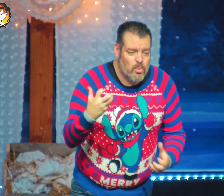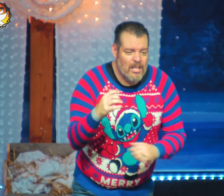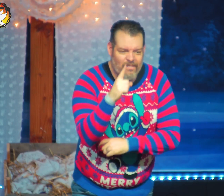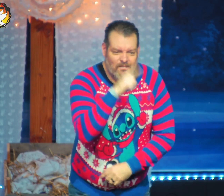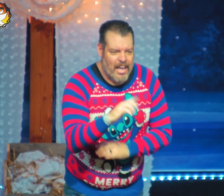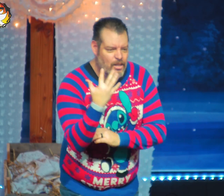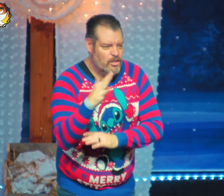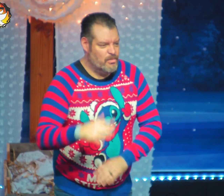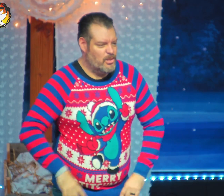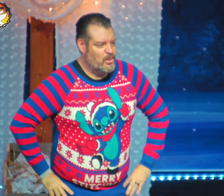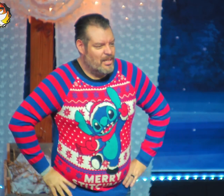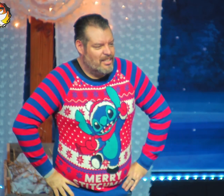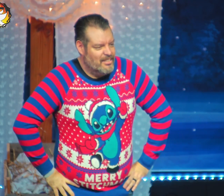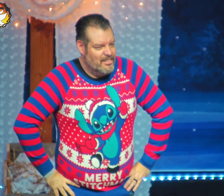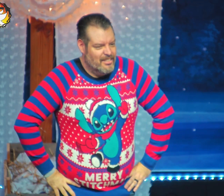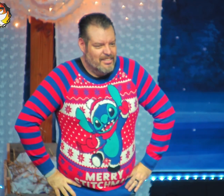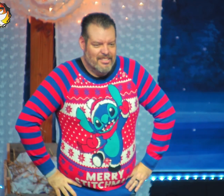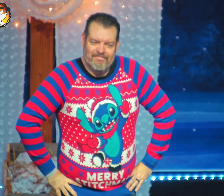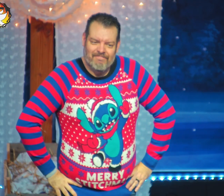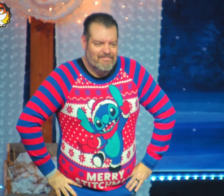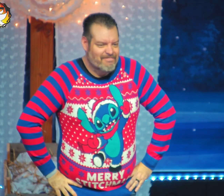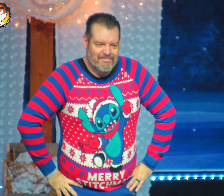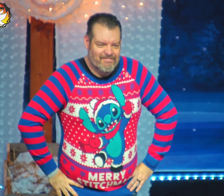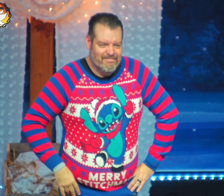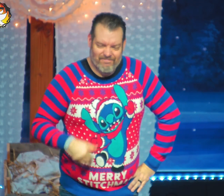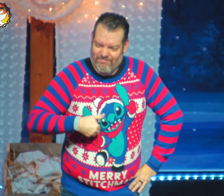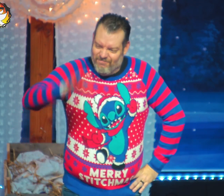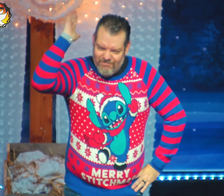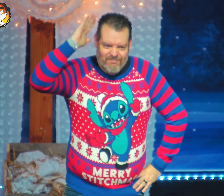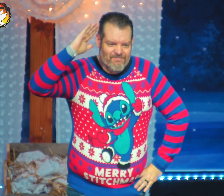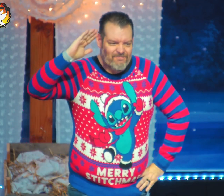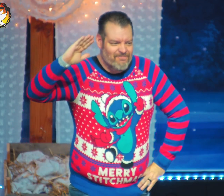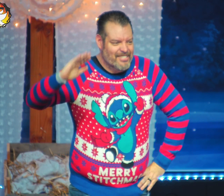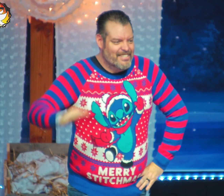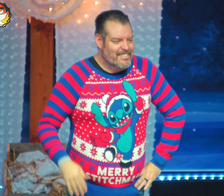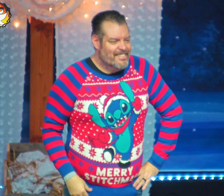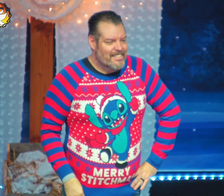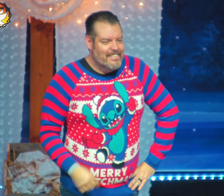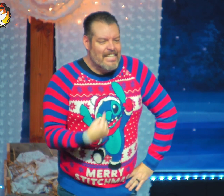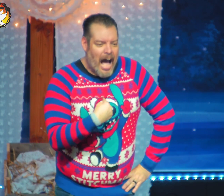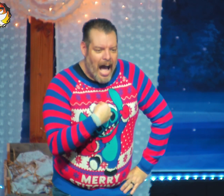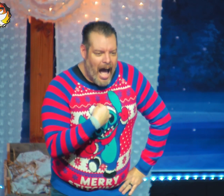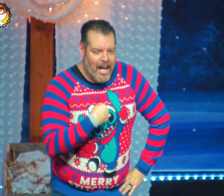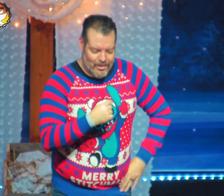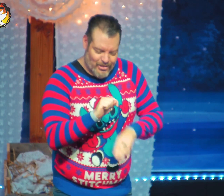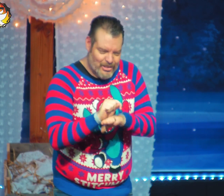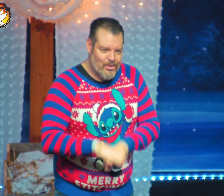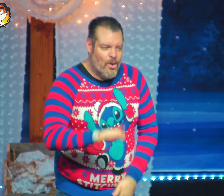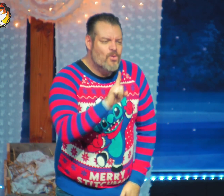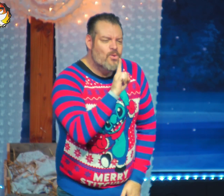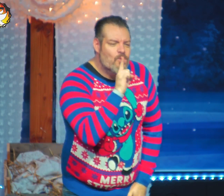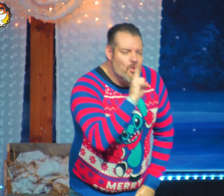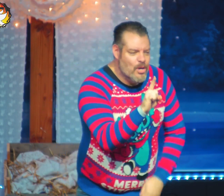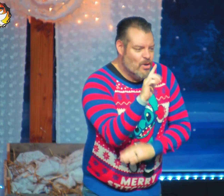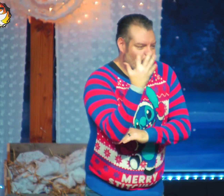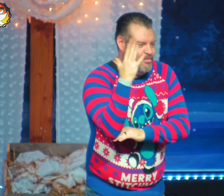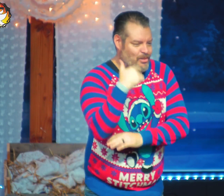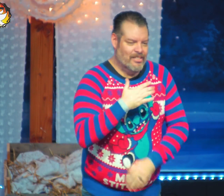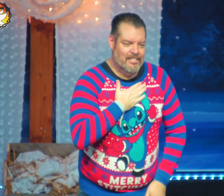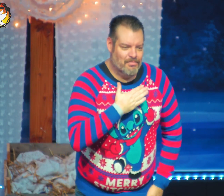up. I'm excited about that. My wife, she's not here. Okay. Don't tell her, but I'll explain a little bit. I just want to make sure